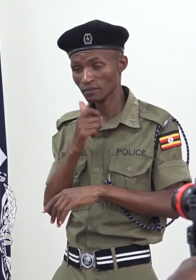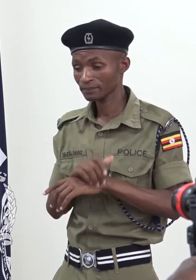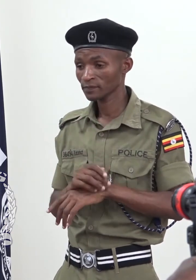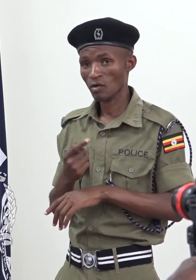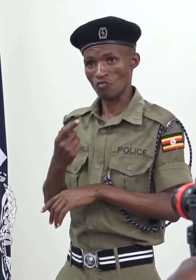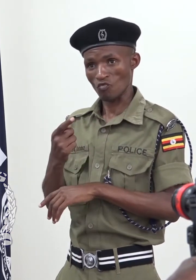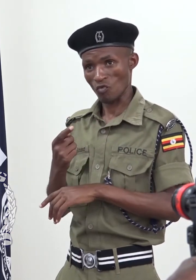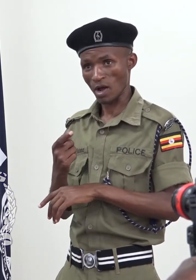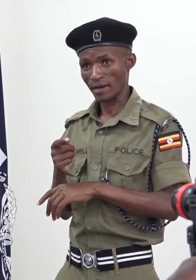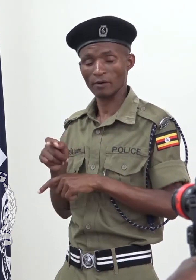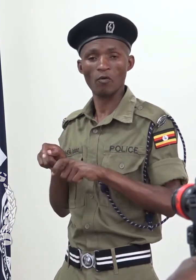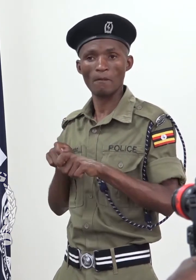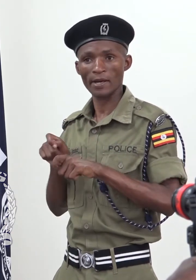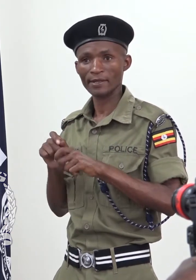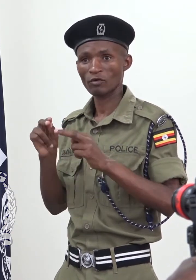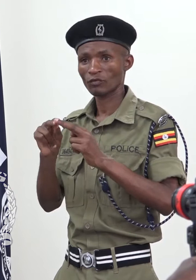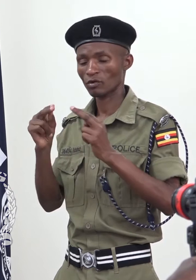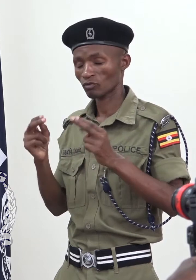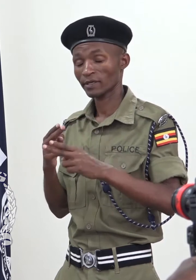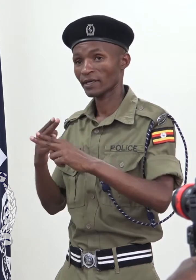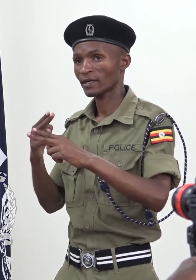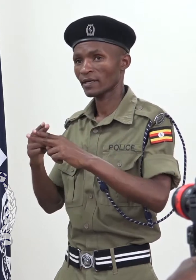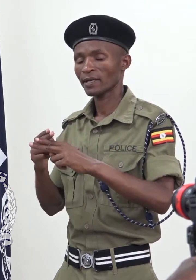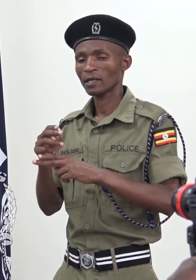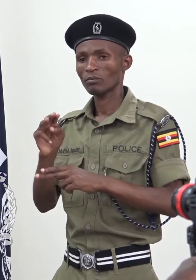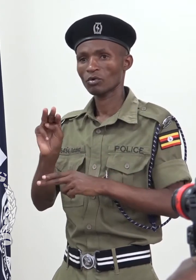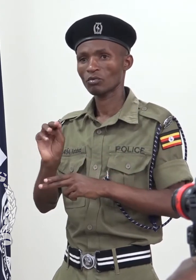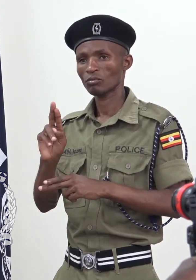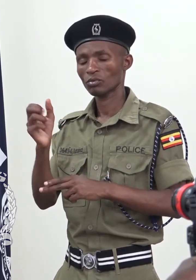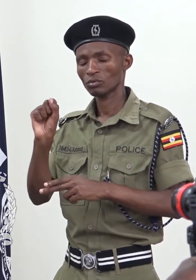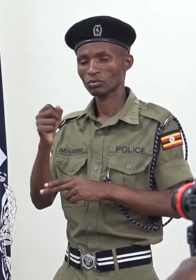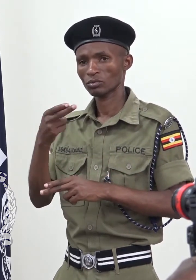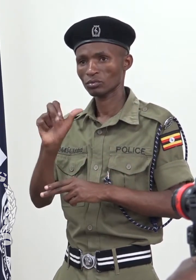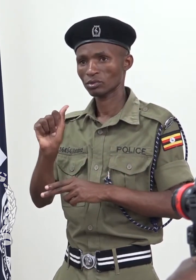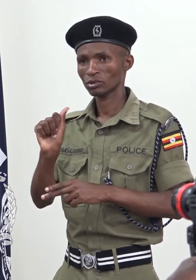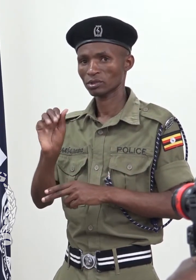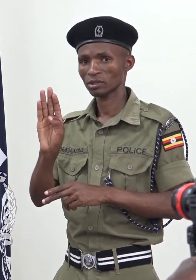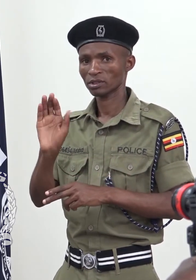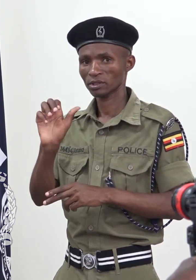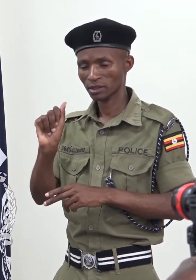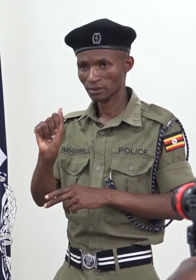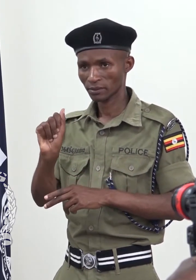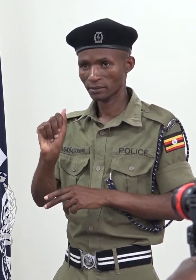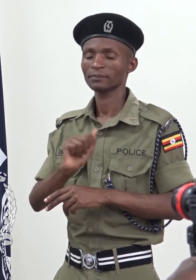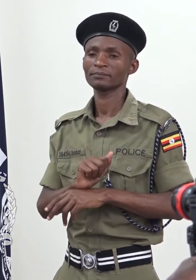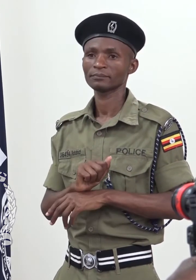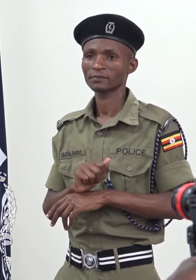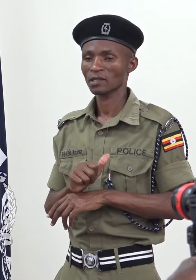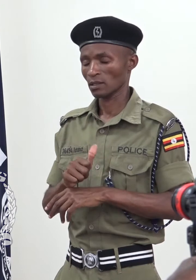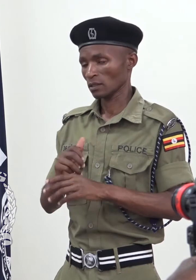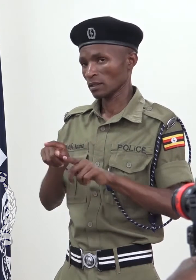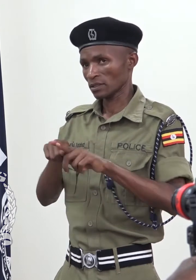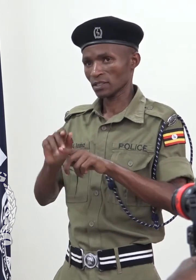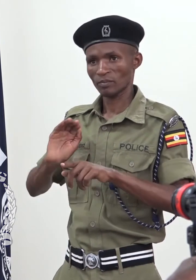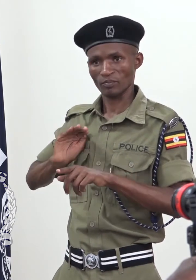the hotel called Mushabe Brian, and also the lady who was attending